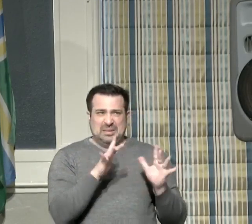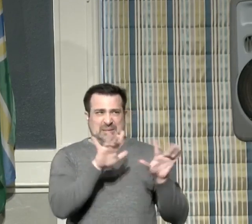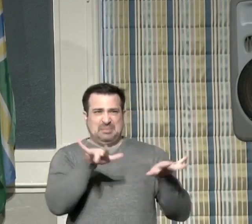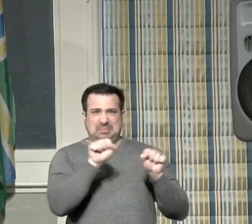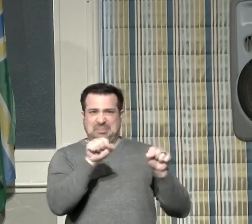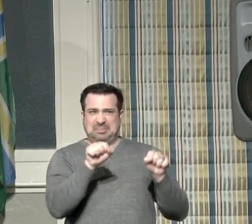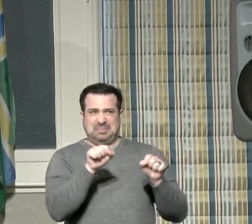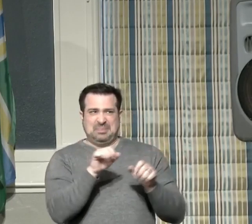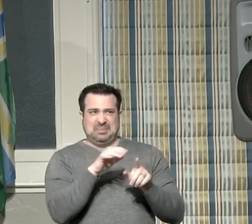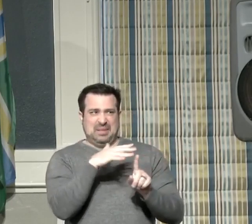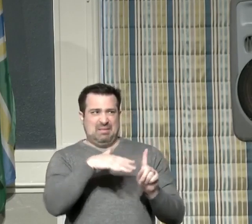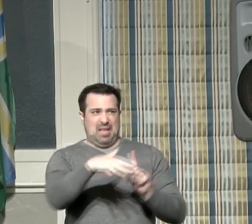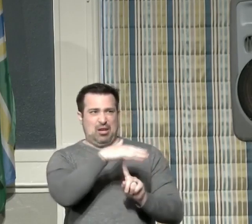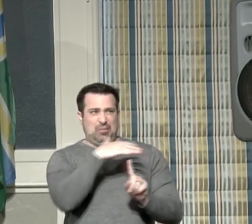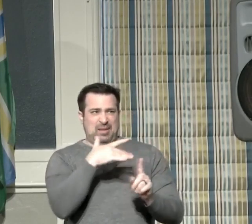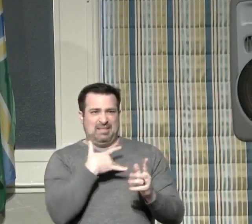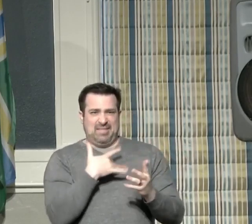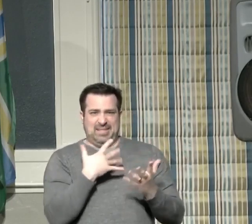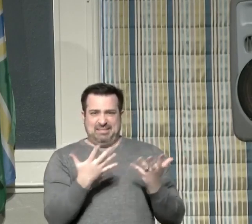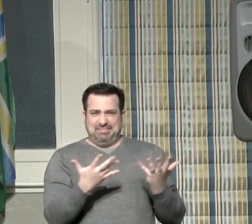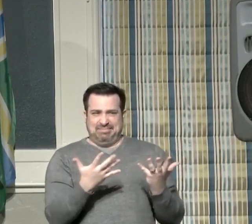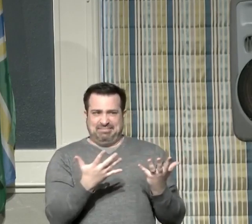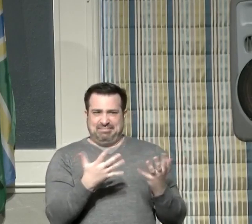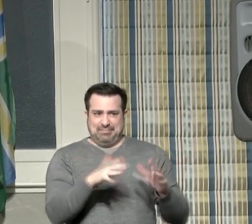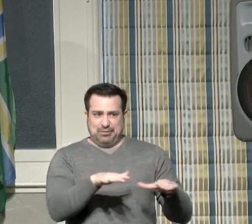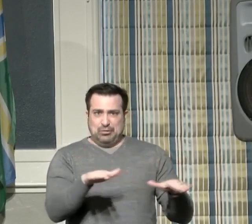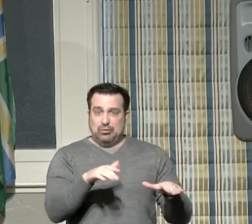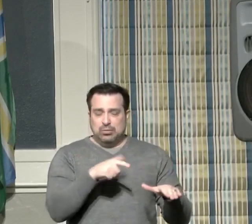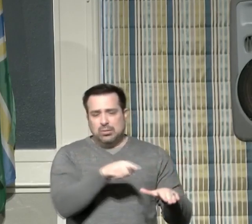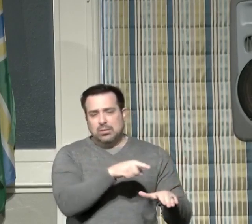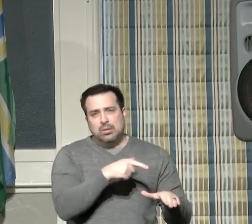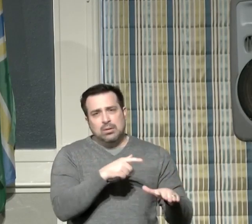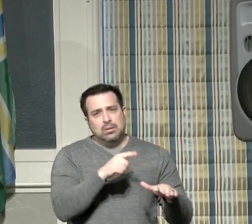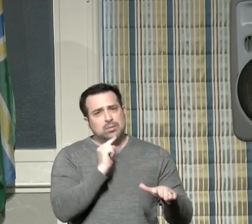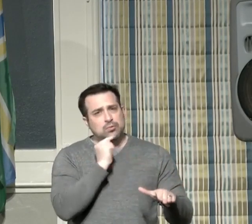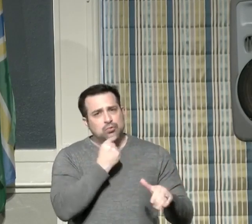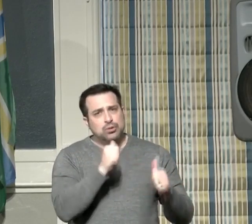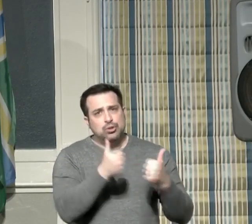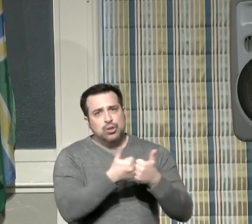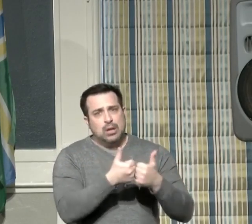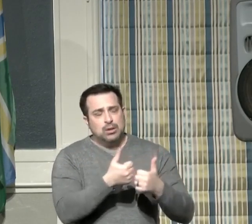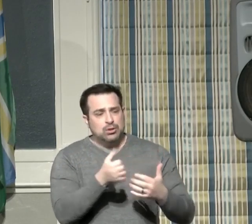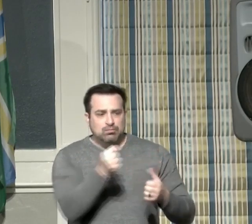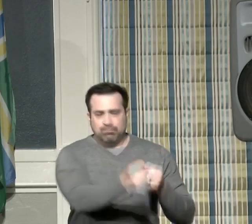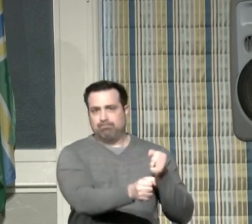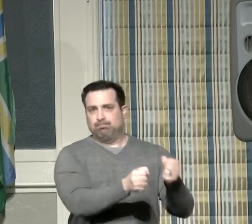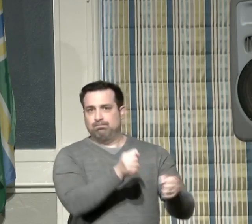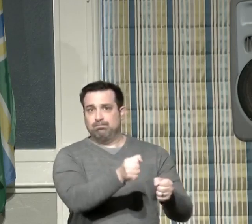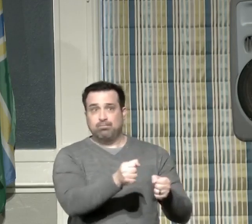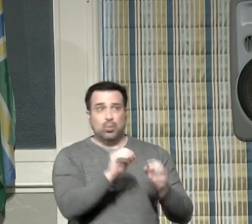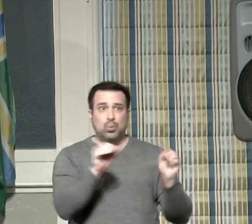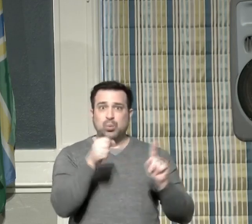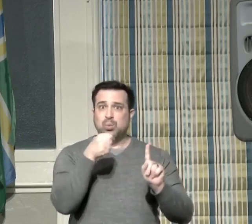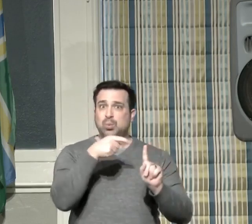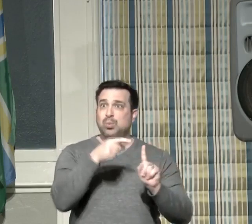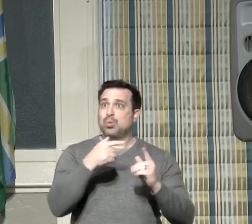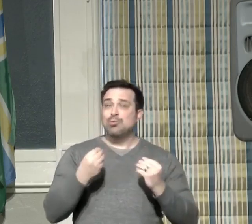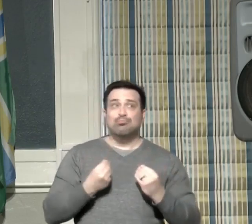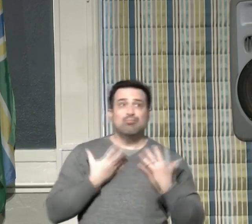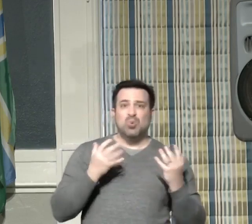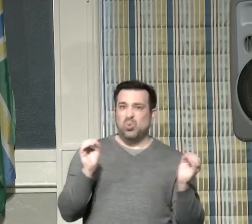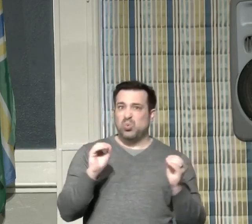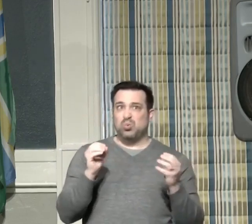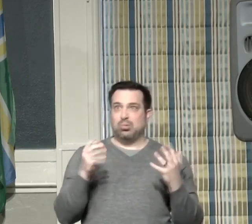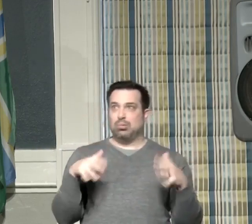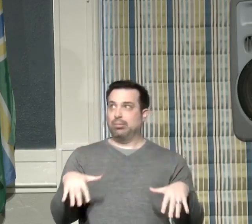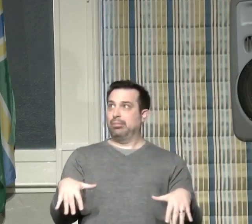environments in which children who had very serious challenges had, there was no stimulus. It was like, maybe you were my